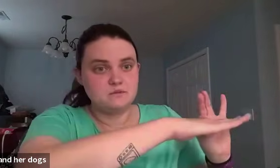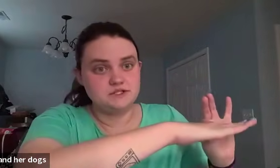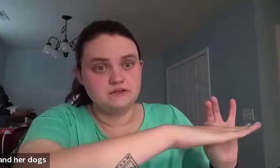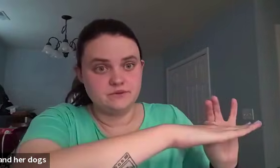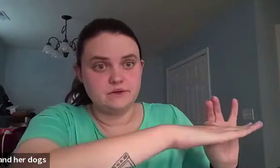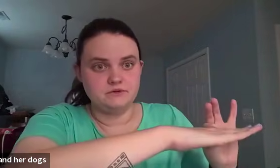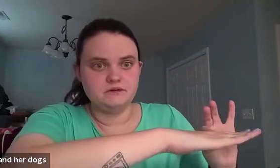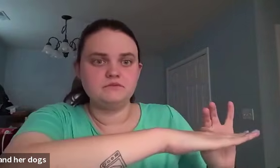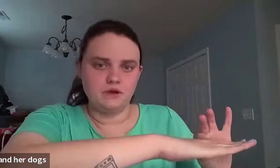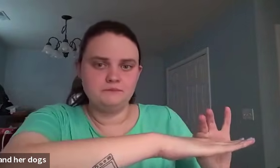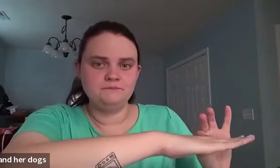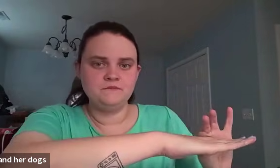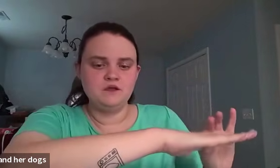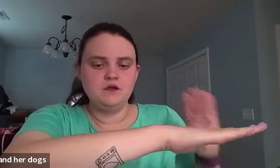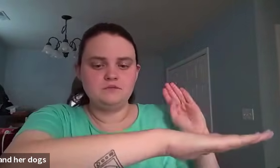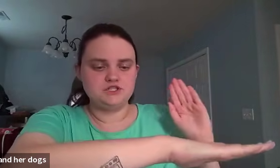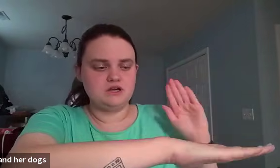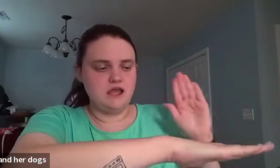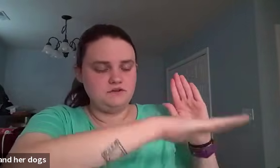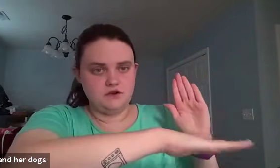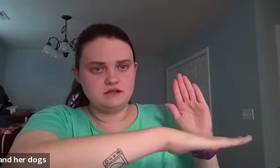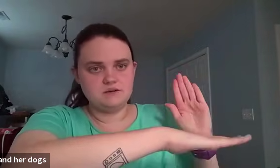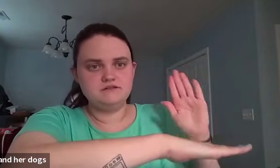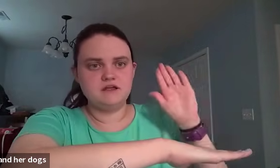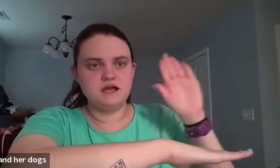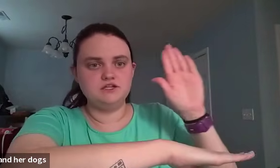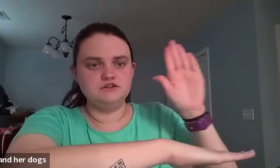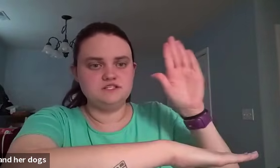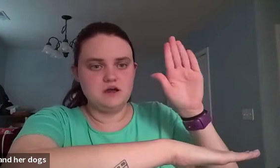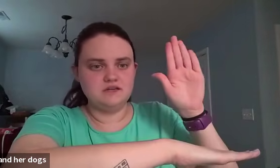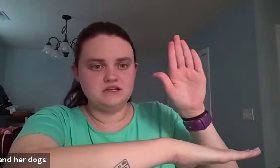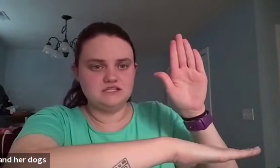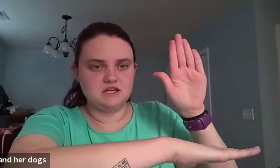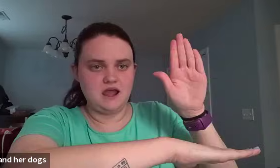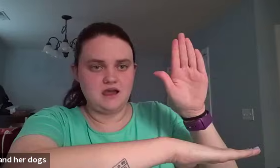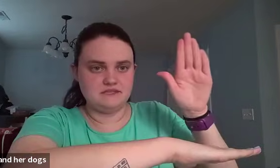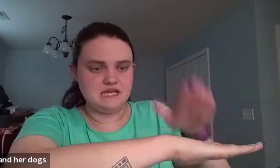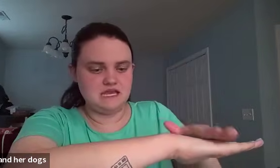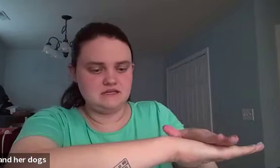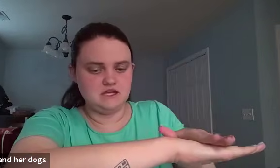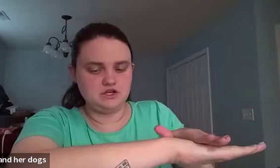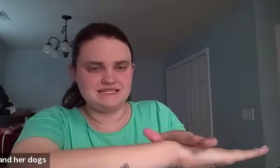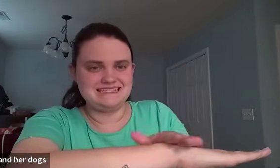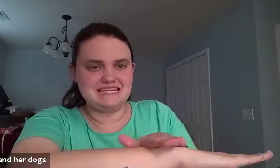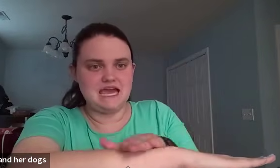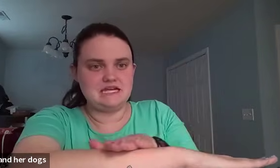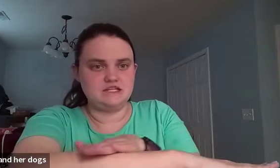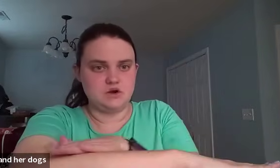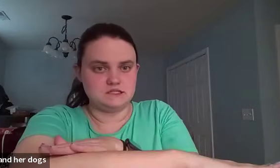sideways so you can see what I'm doing, okay? But you're going to have your non-dominant flat. Your dominant is going to have this hand, and you're going to slide it